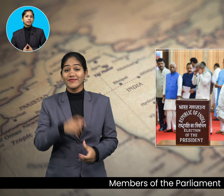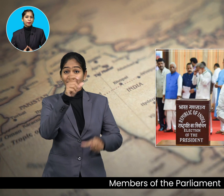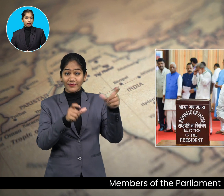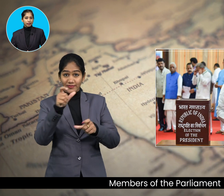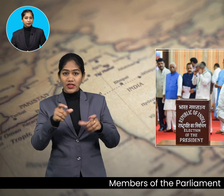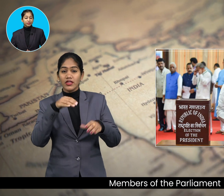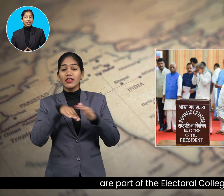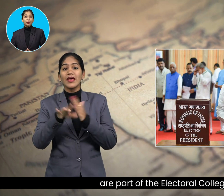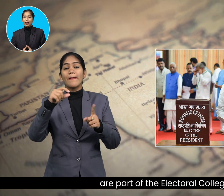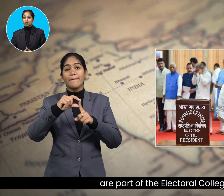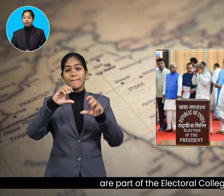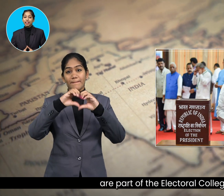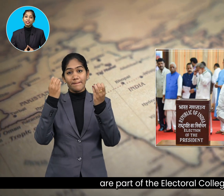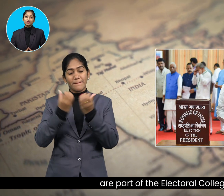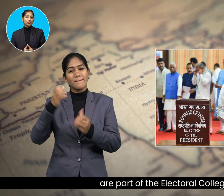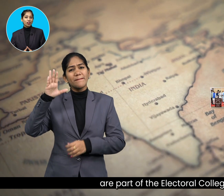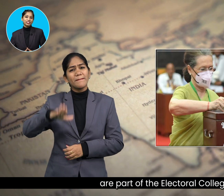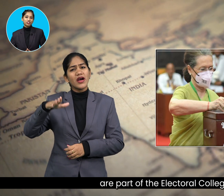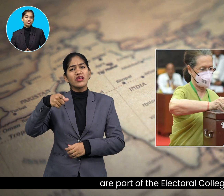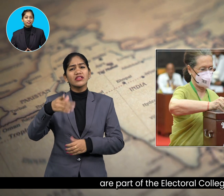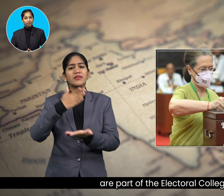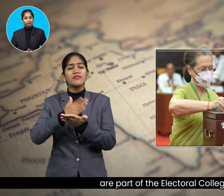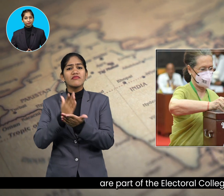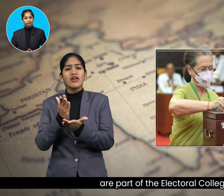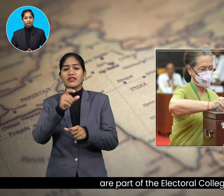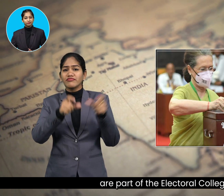Members of the Parliament are part of the Electoral College.